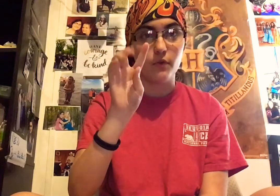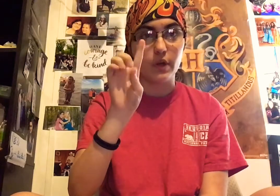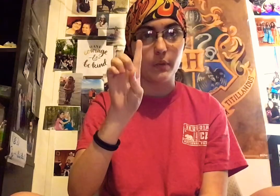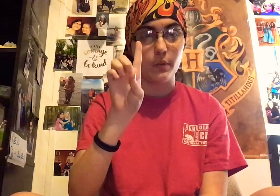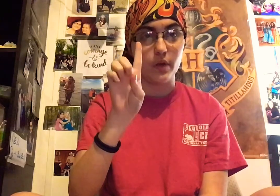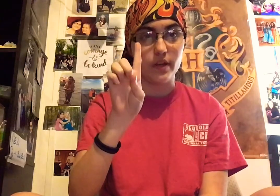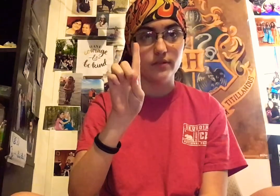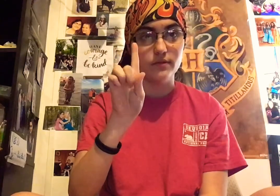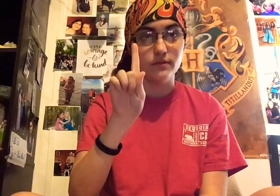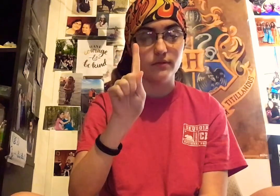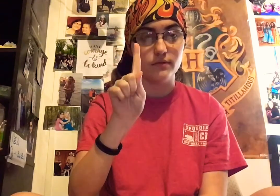41,